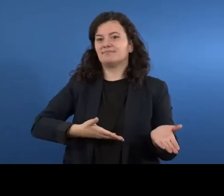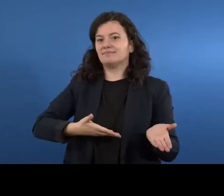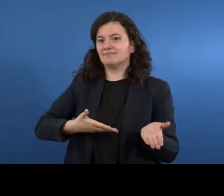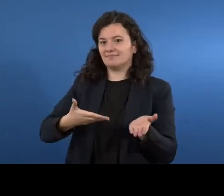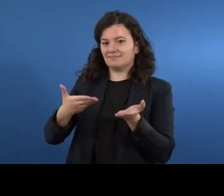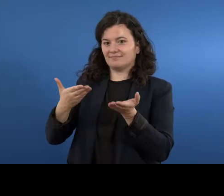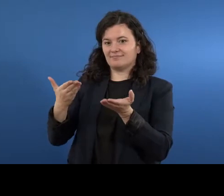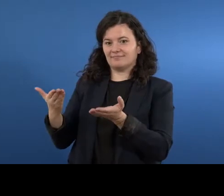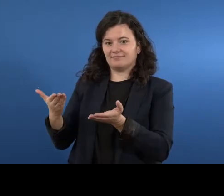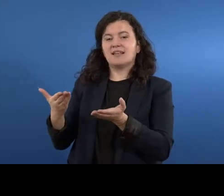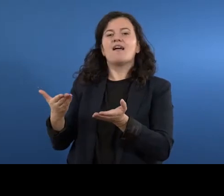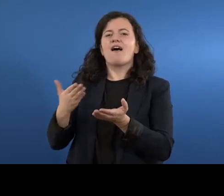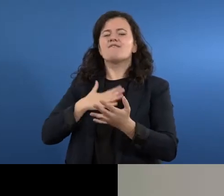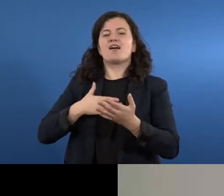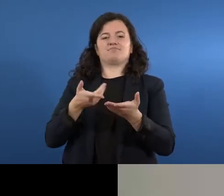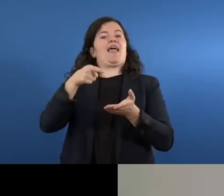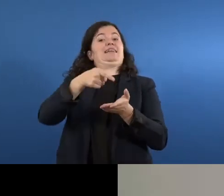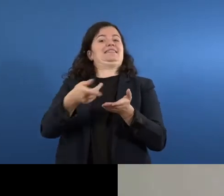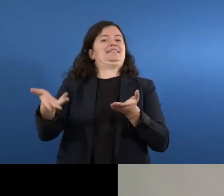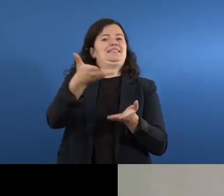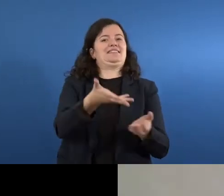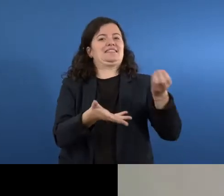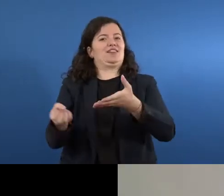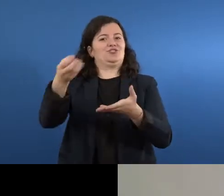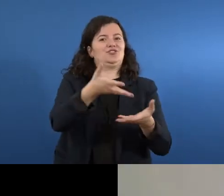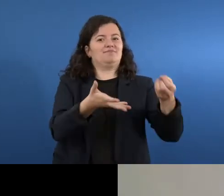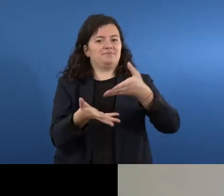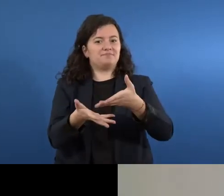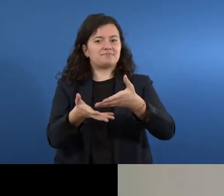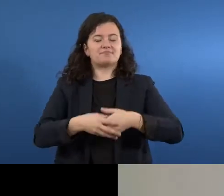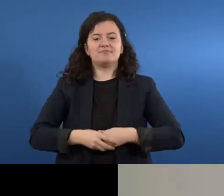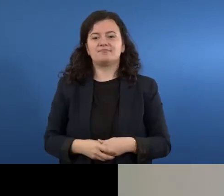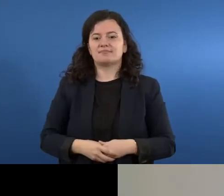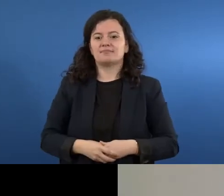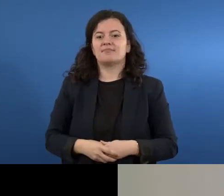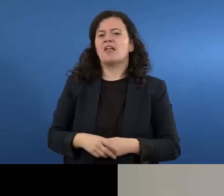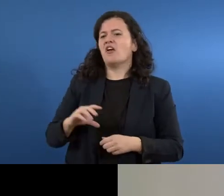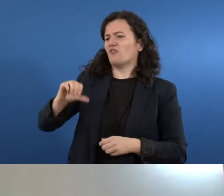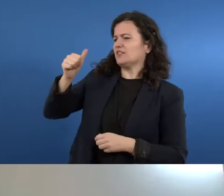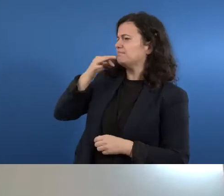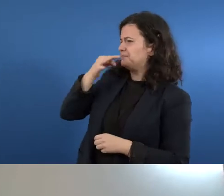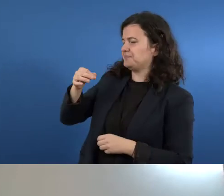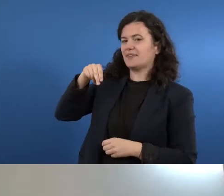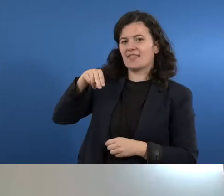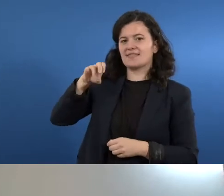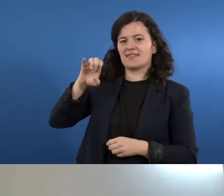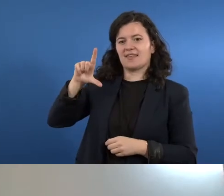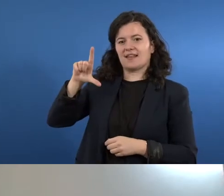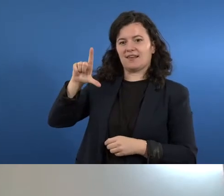the actual discussion. And I would like to start with Neil.